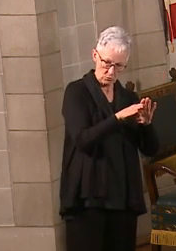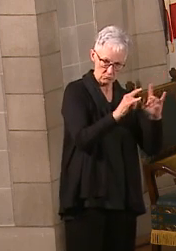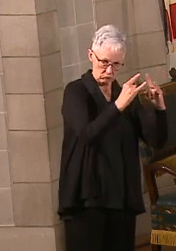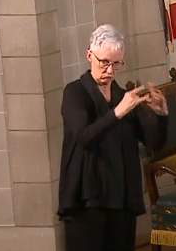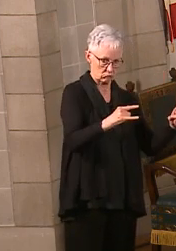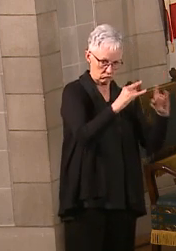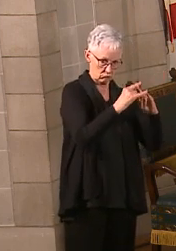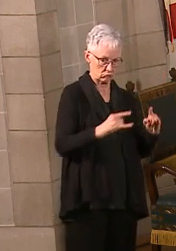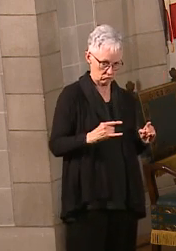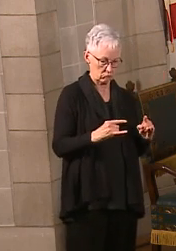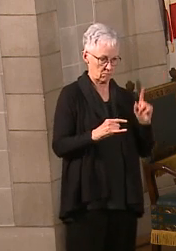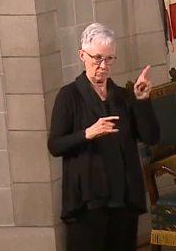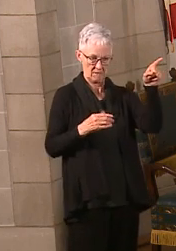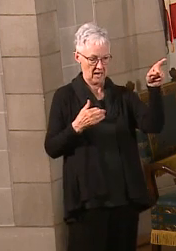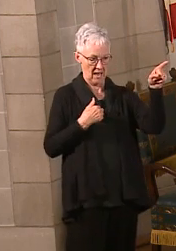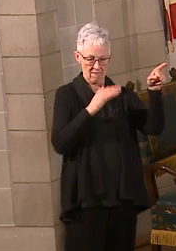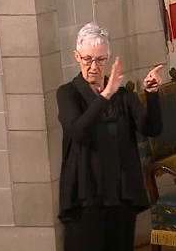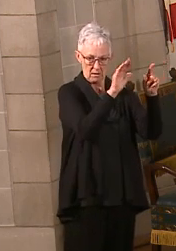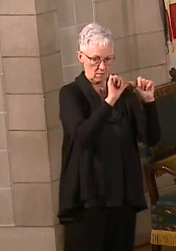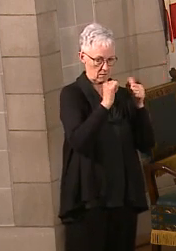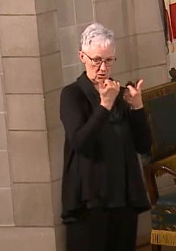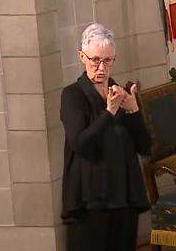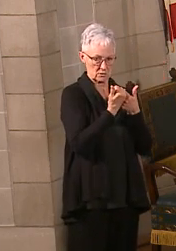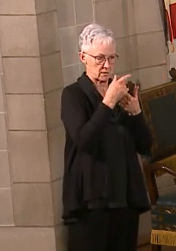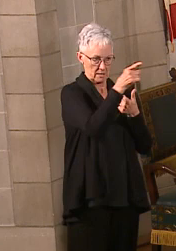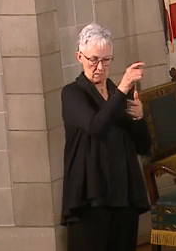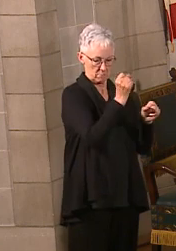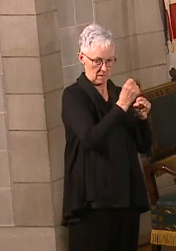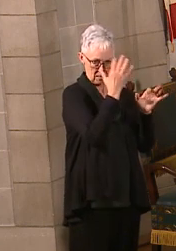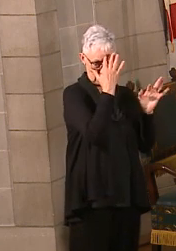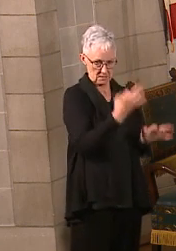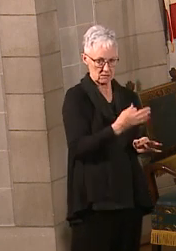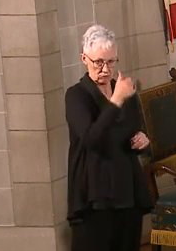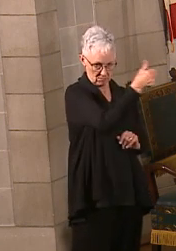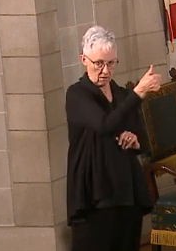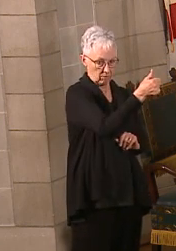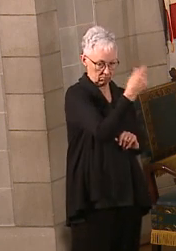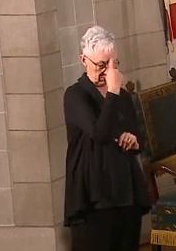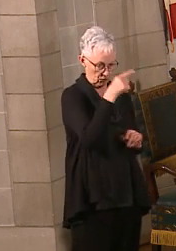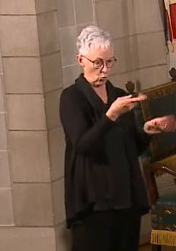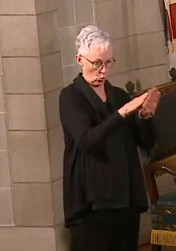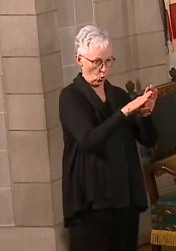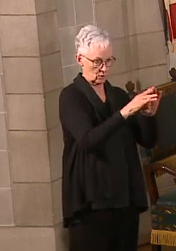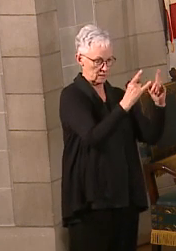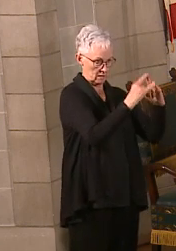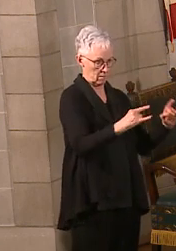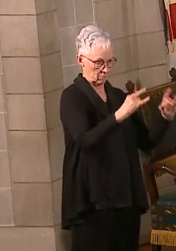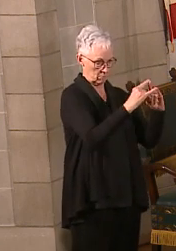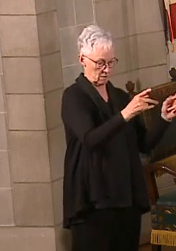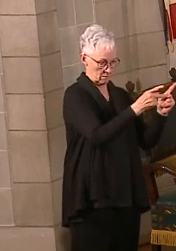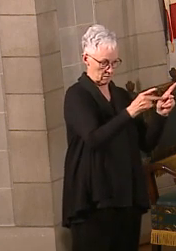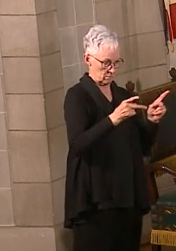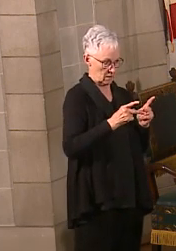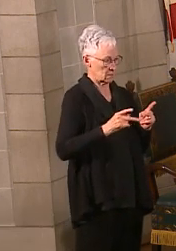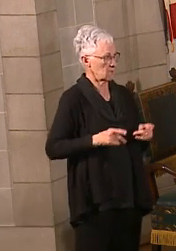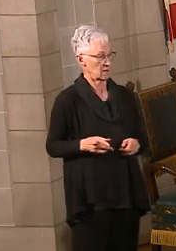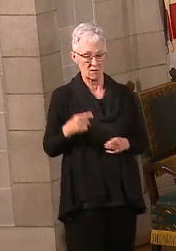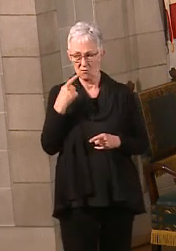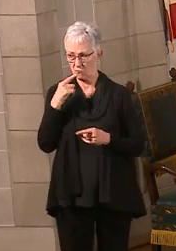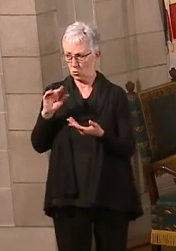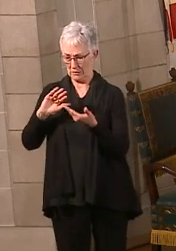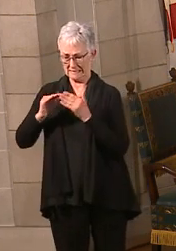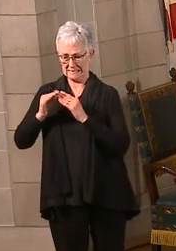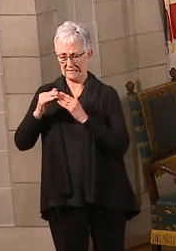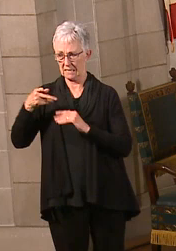got their own board that works with their executive director to make those decisions. Like I said, they have closed the campsites. With regard to city parks, that would